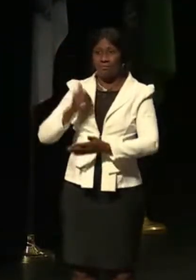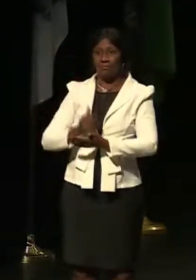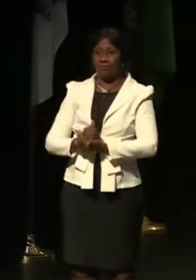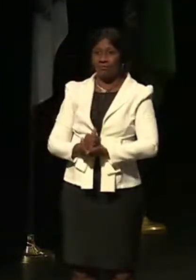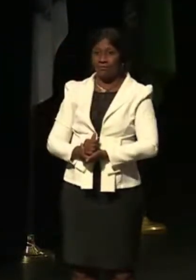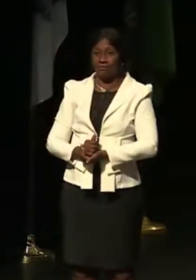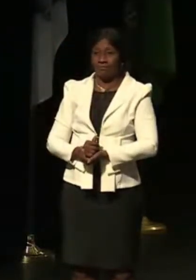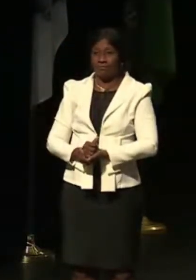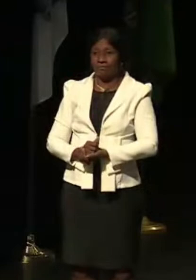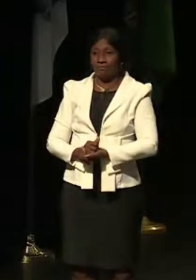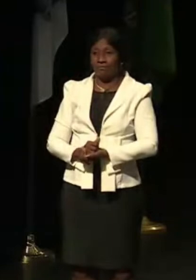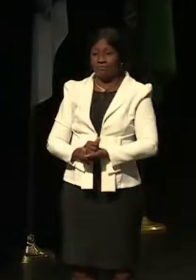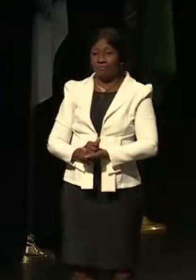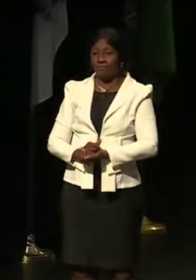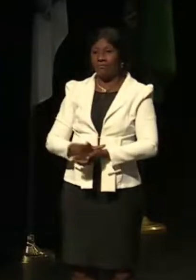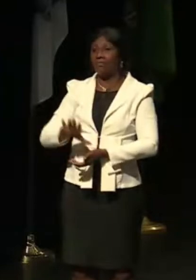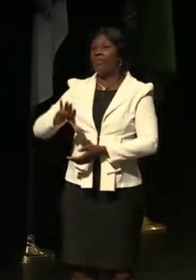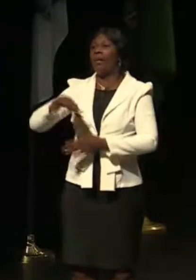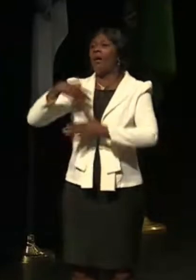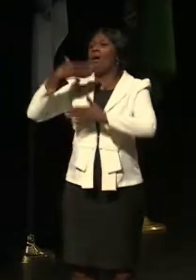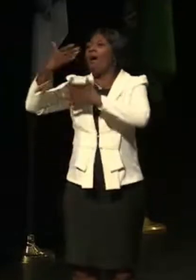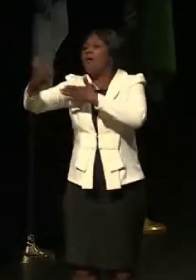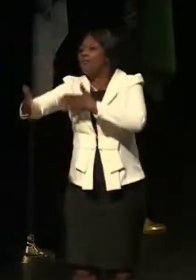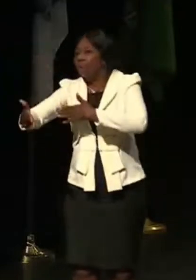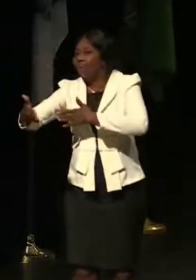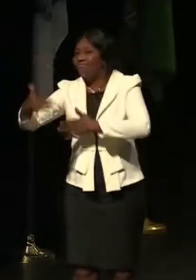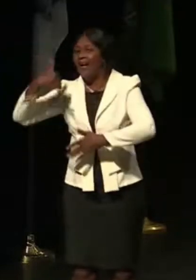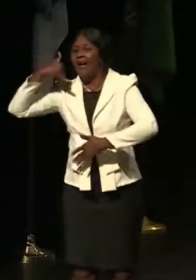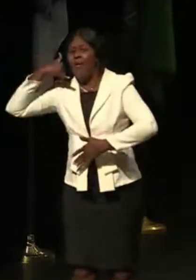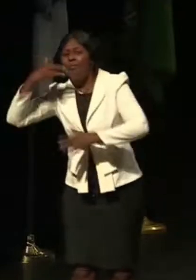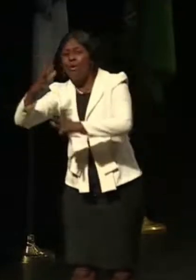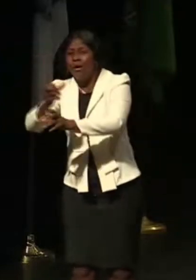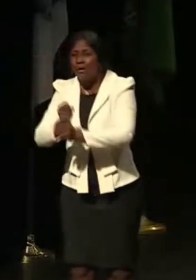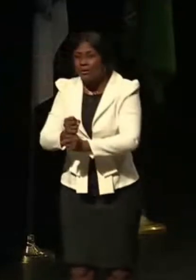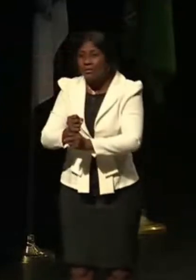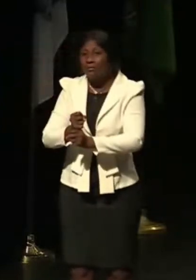such a place and your children were at such and such a place.